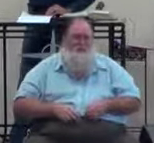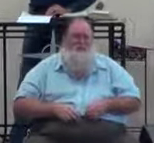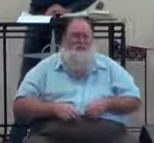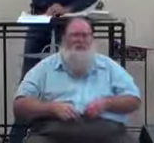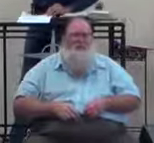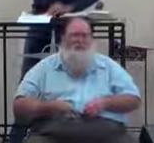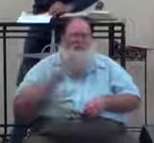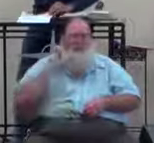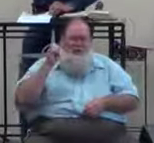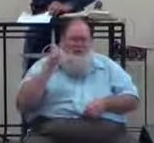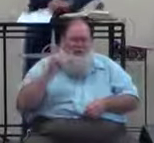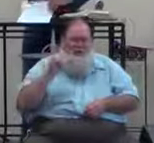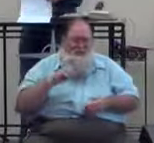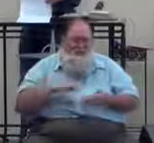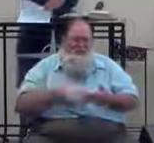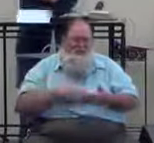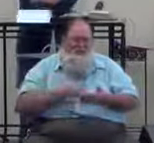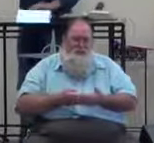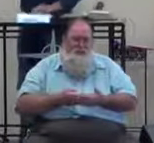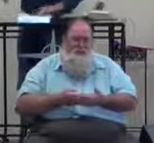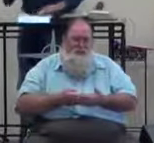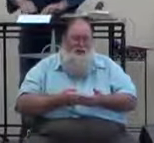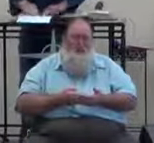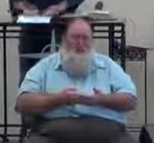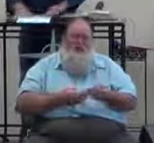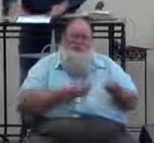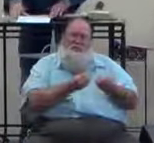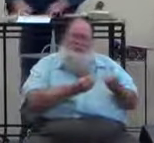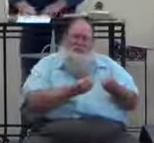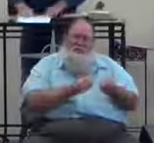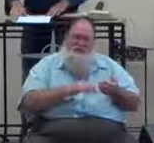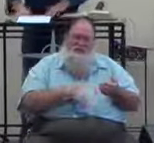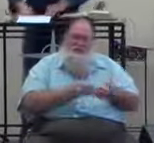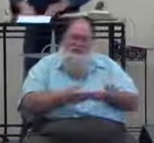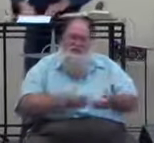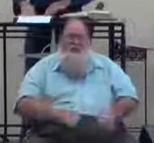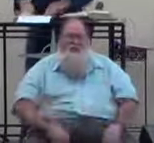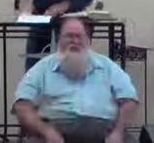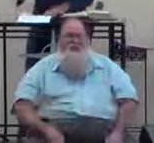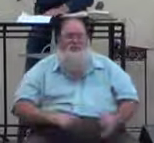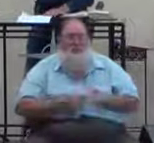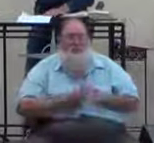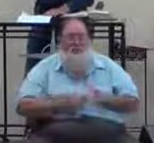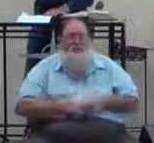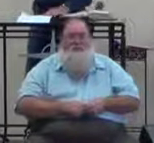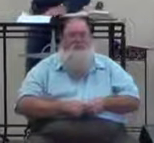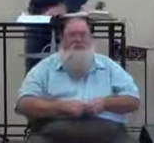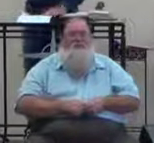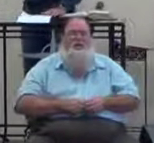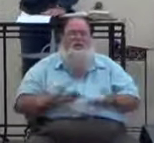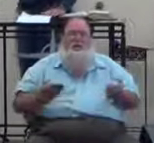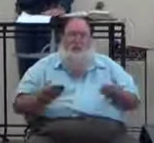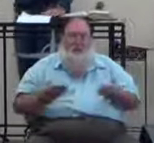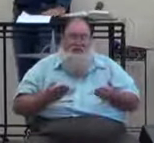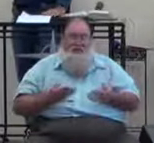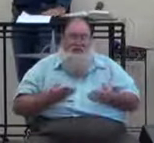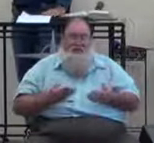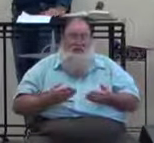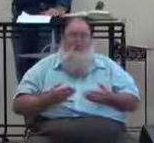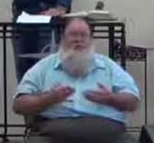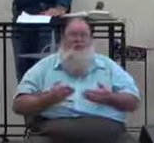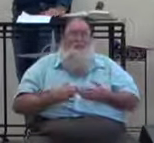Evangelism is birth and missions is birth. In they're going to be here in the near future. We're going to get